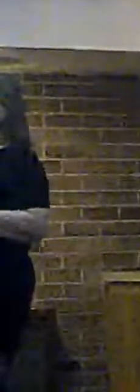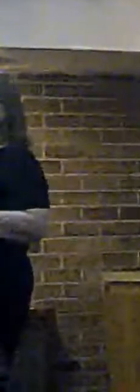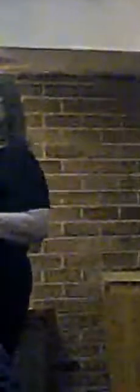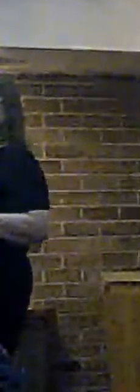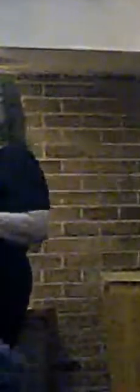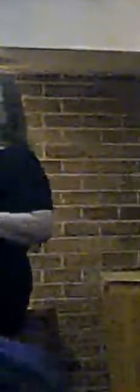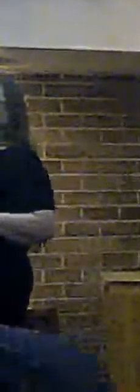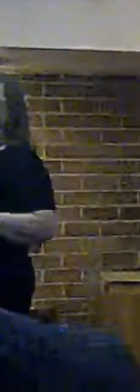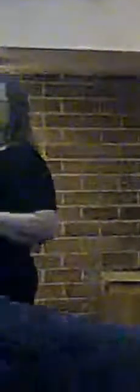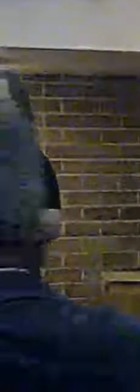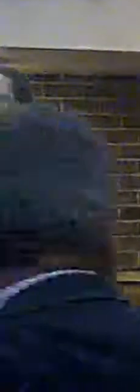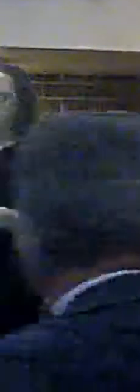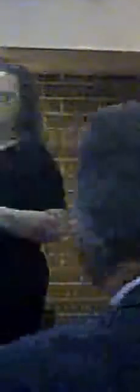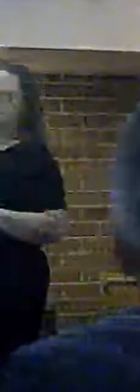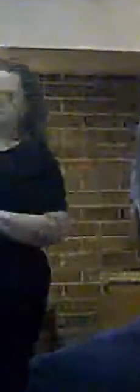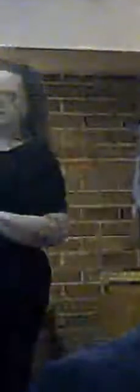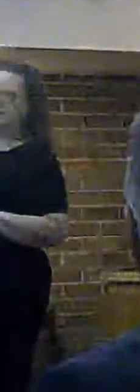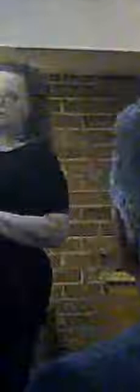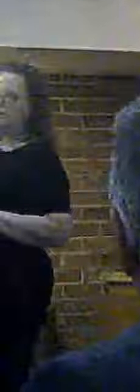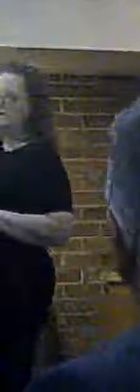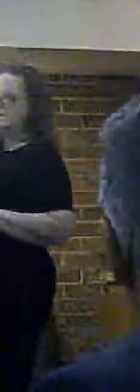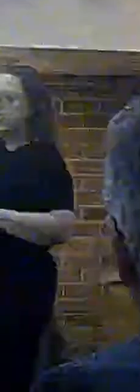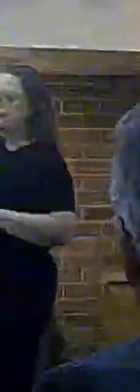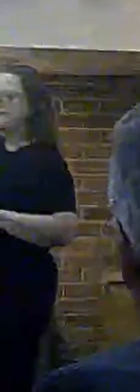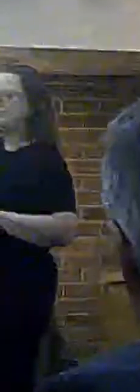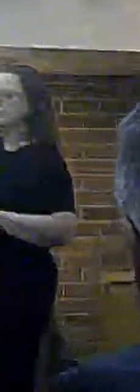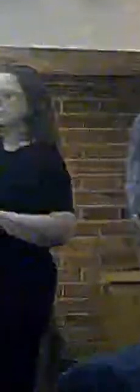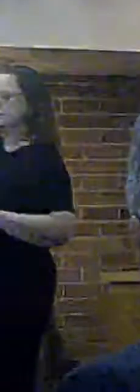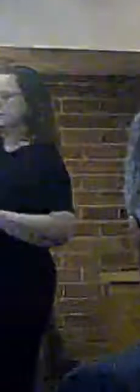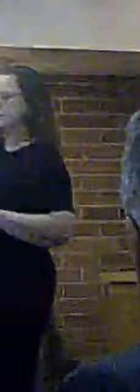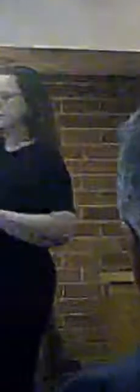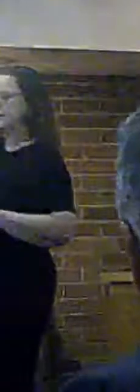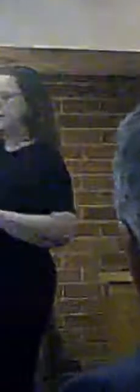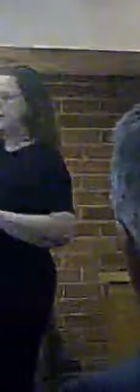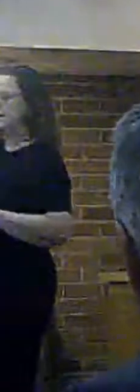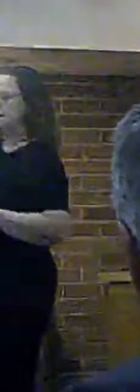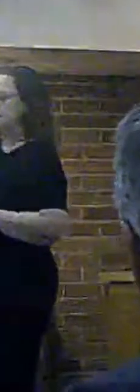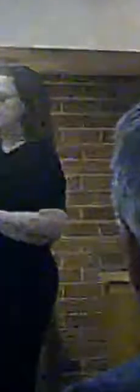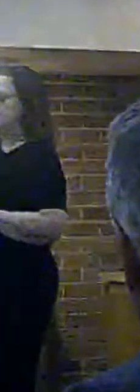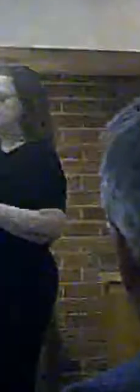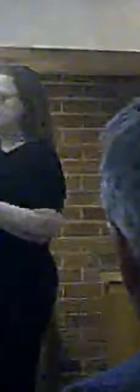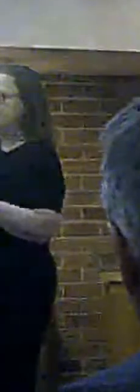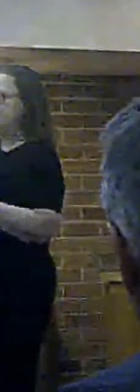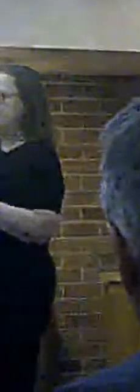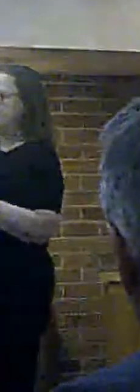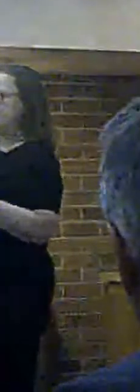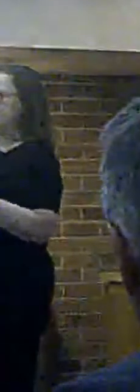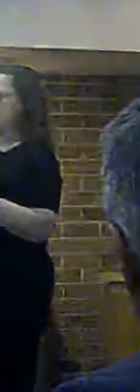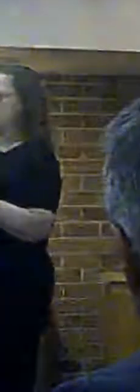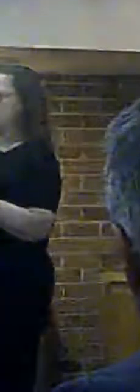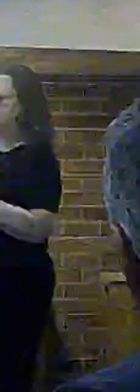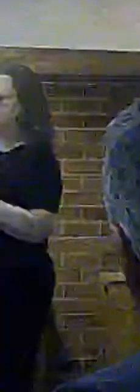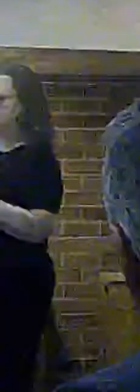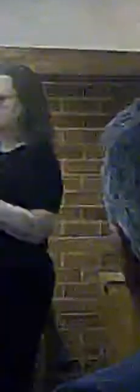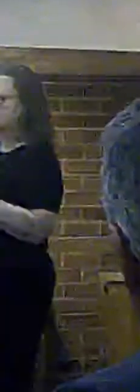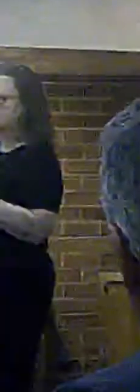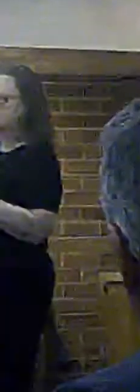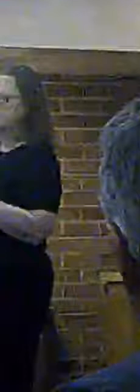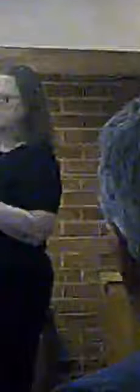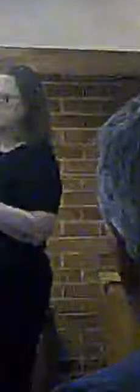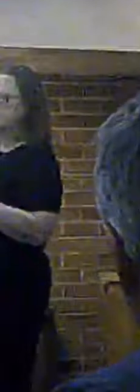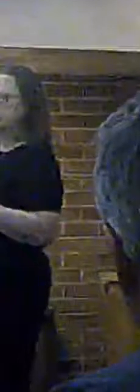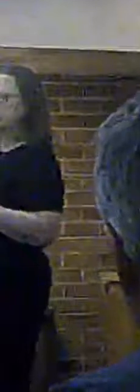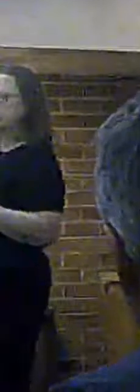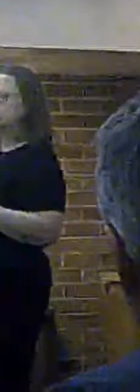you see there was 590 incidents in Upton, 220, I think, from